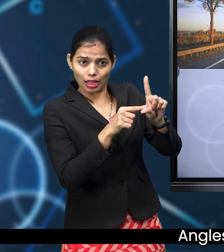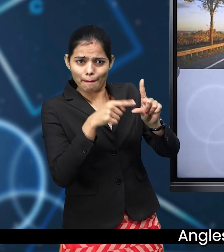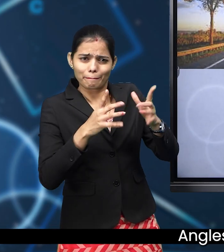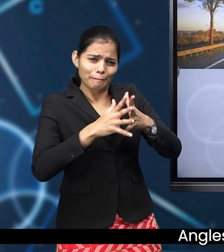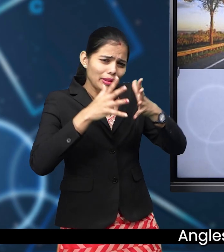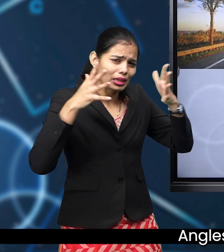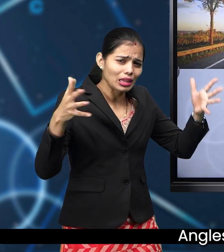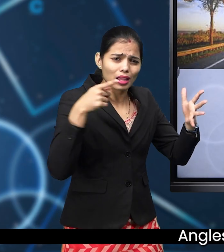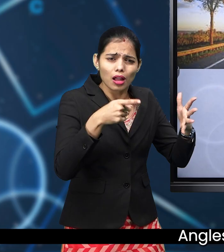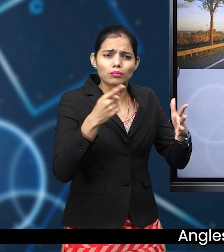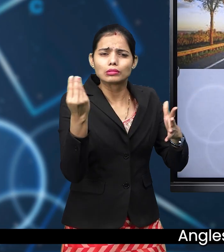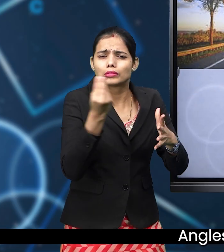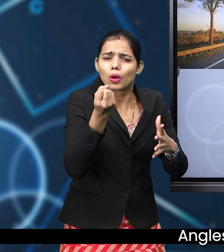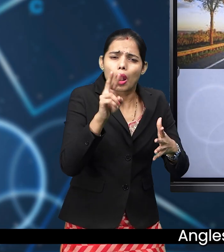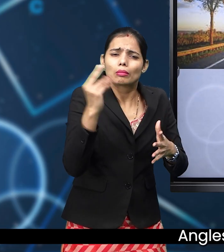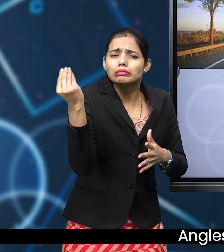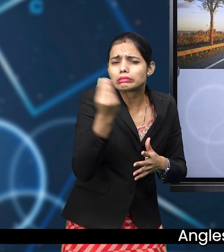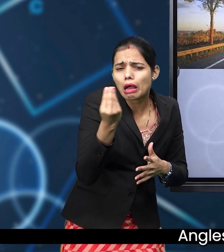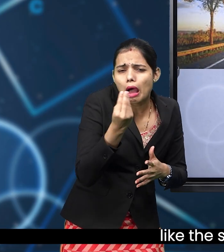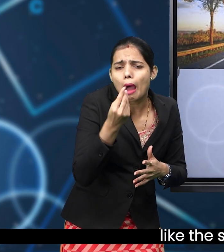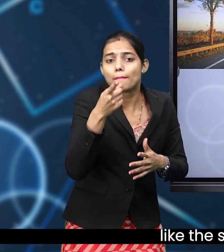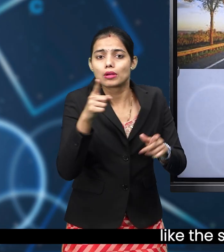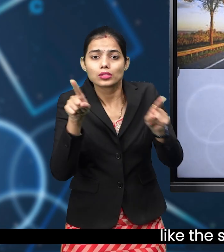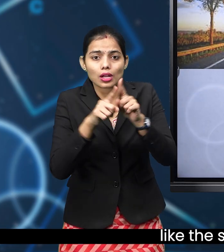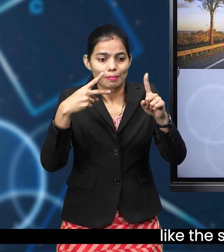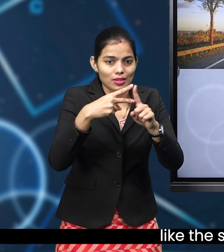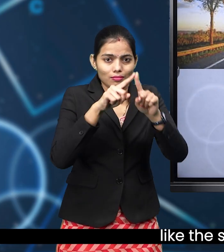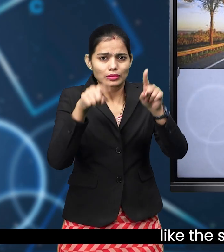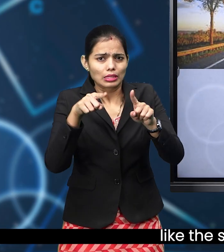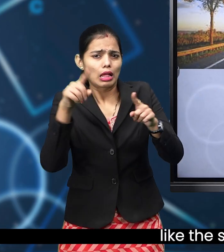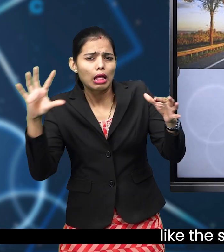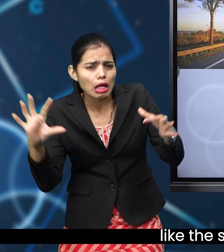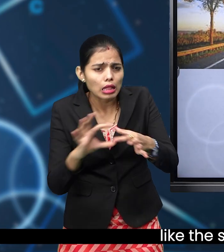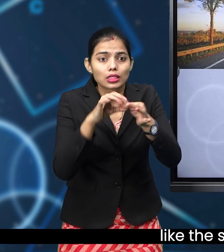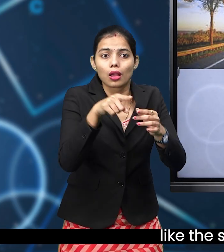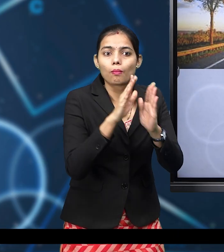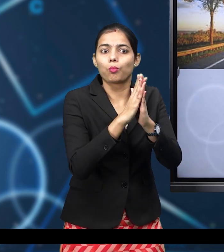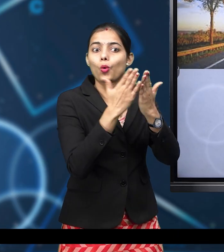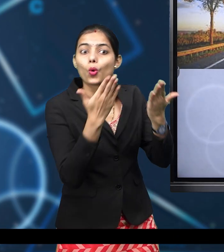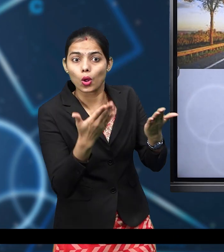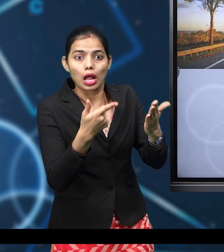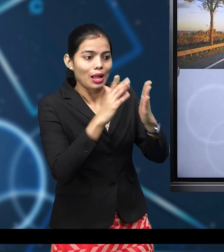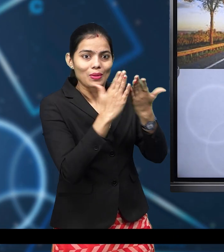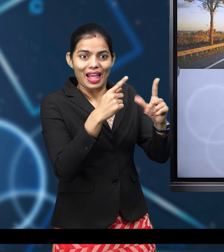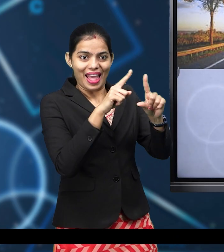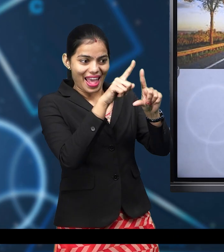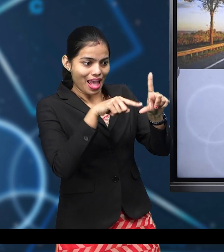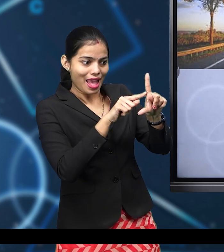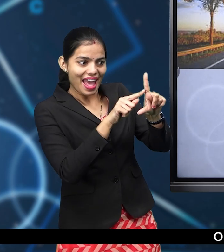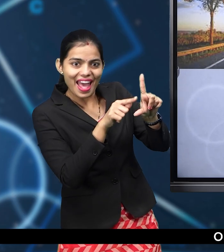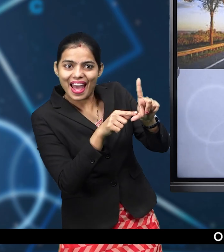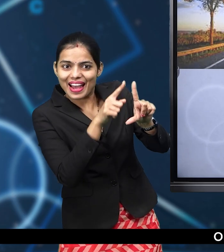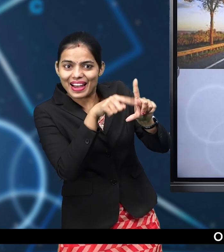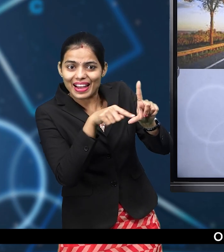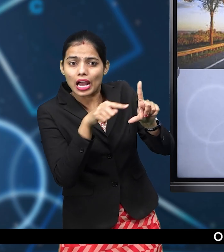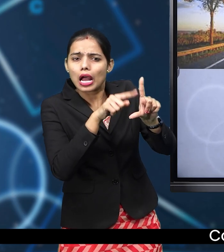Angles can be big or small, like the sharp corners of a book, acute angle,